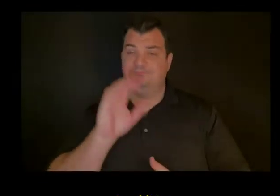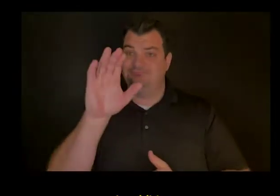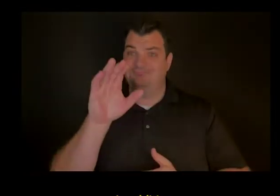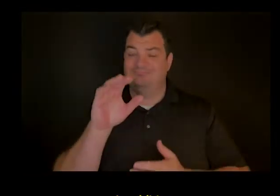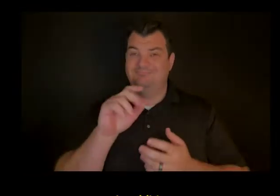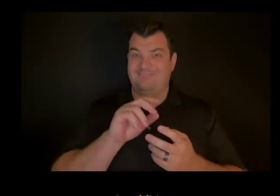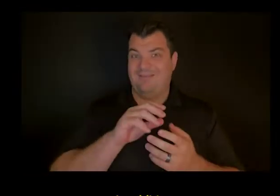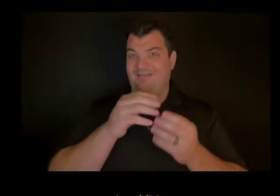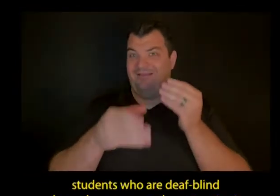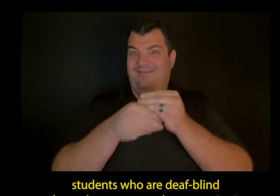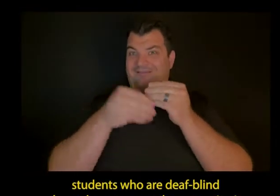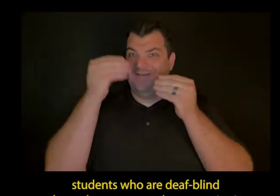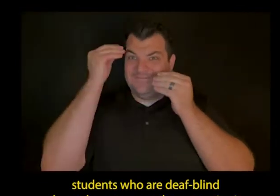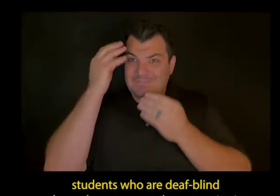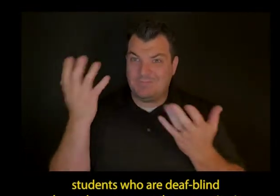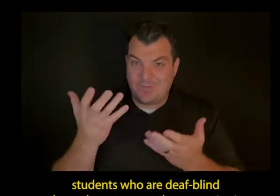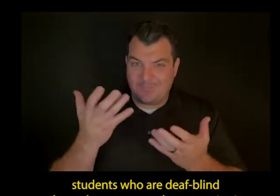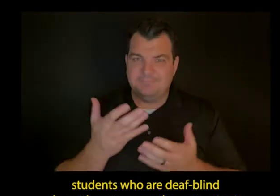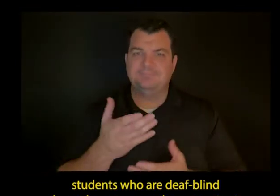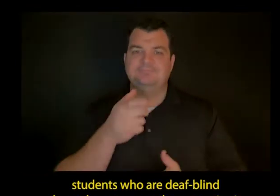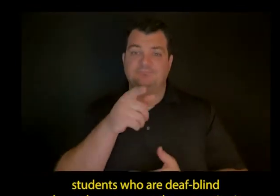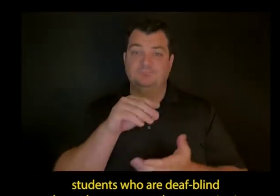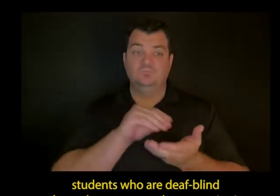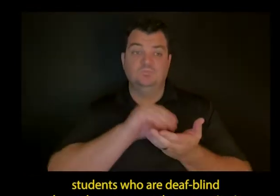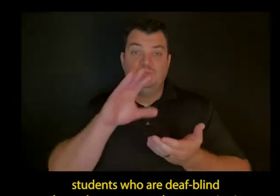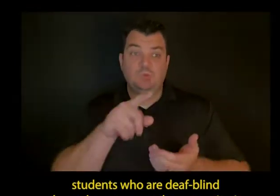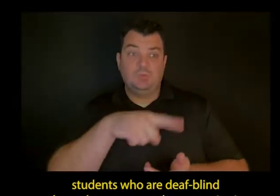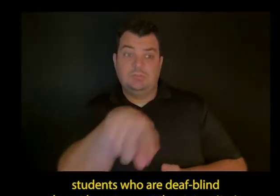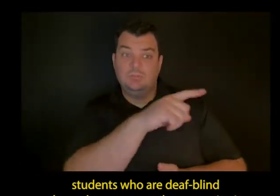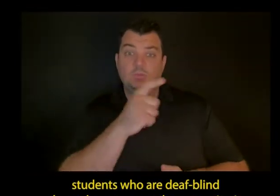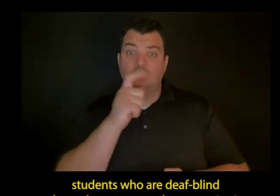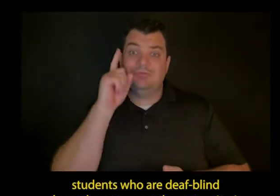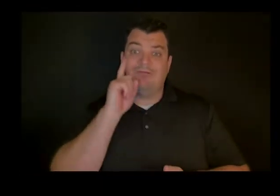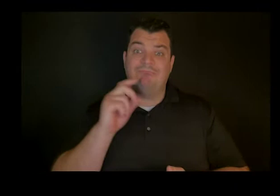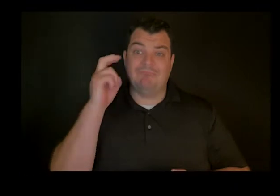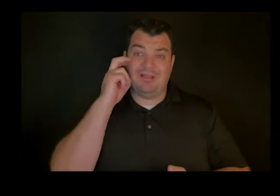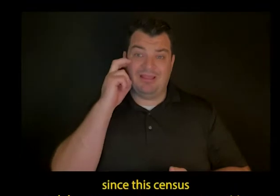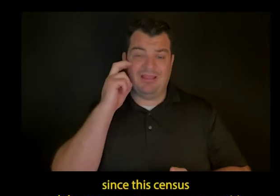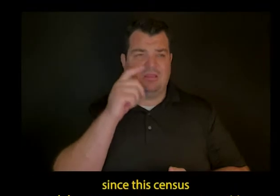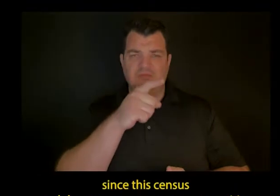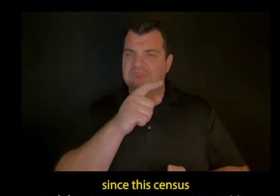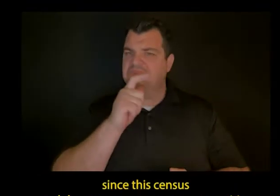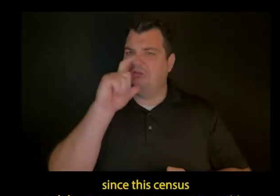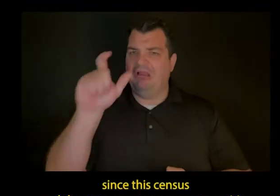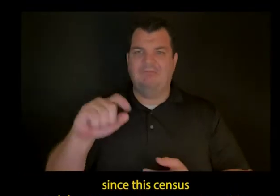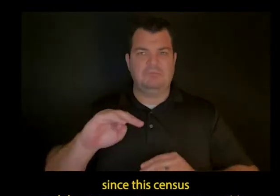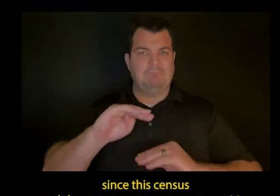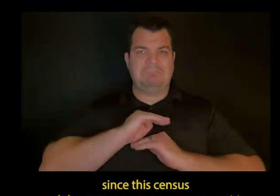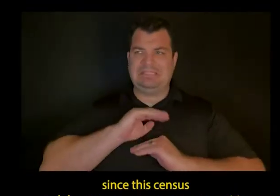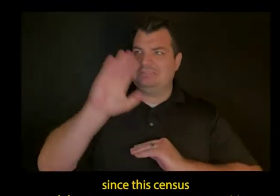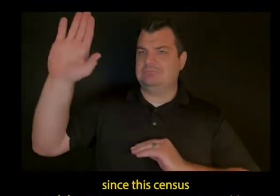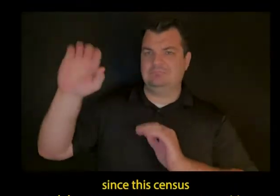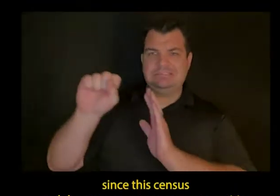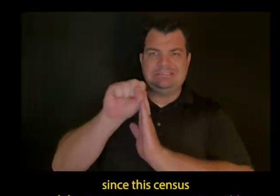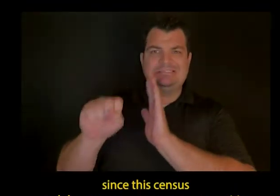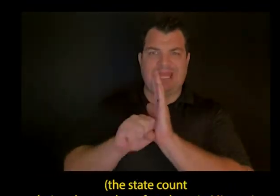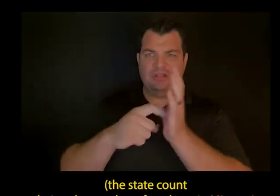In addition, students who are deafblind do not have to meet the state criteria, since this census and the state count are separate